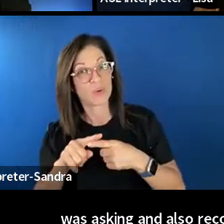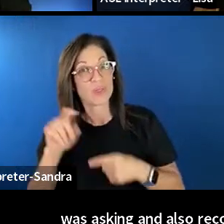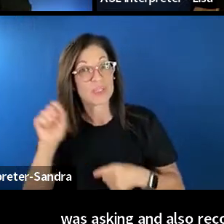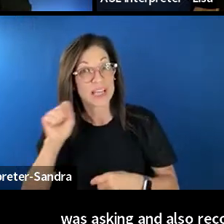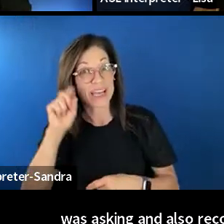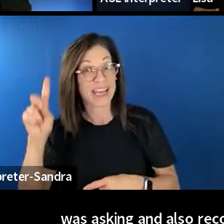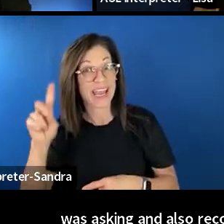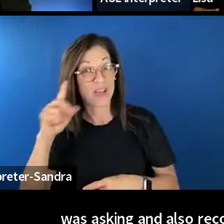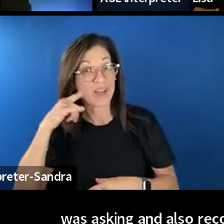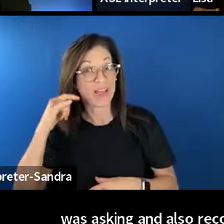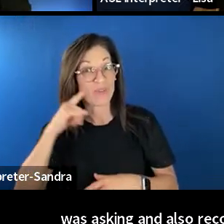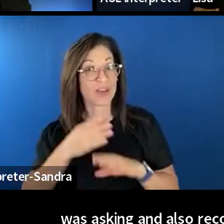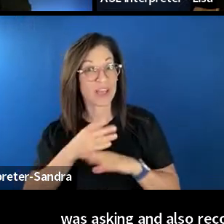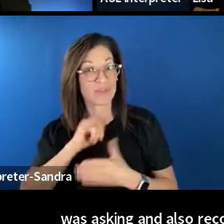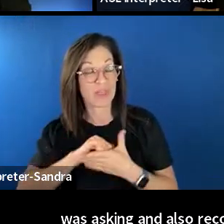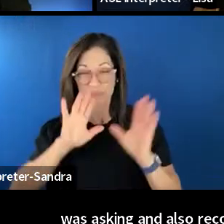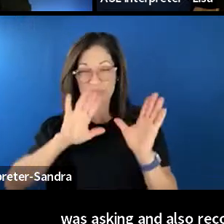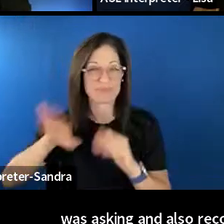that's beside the point.